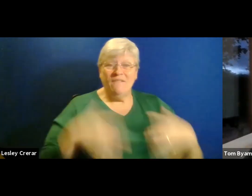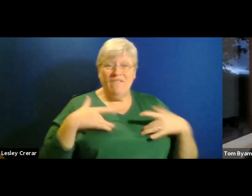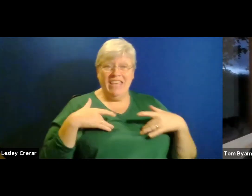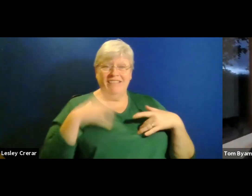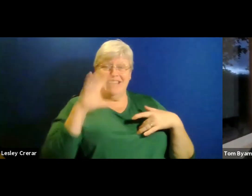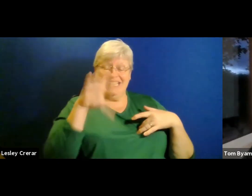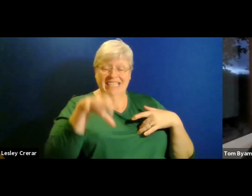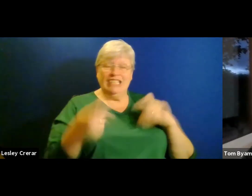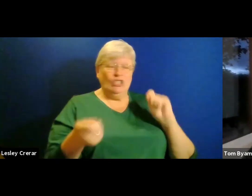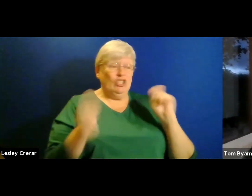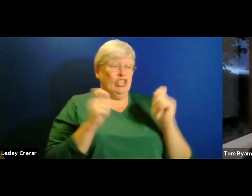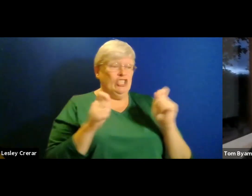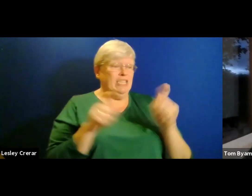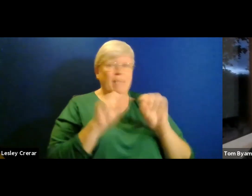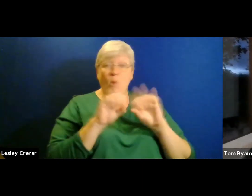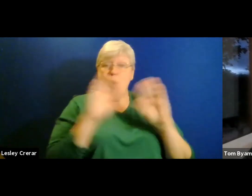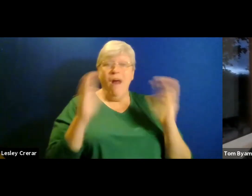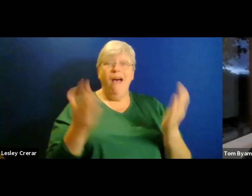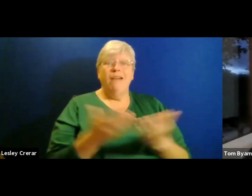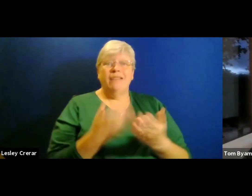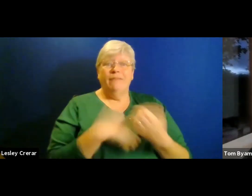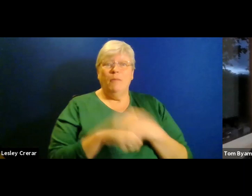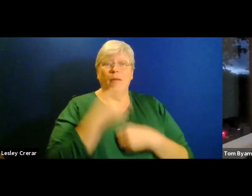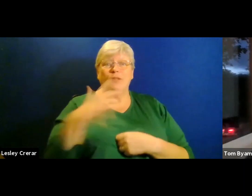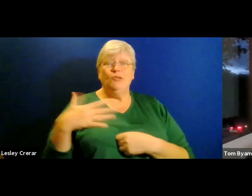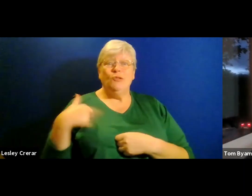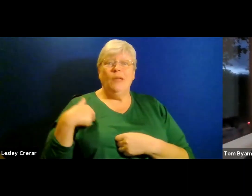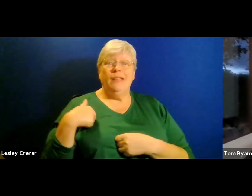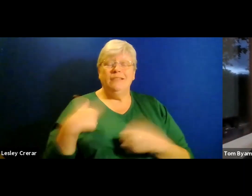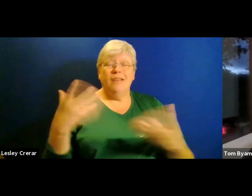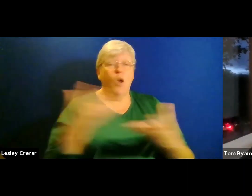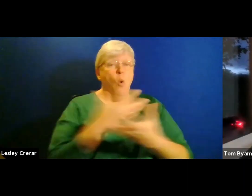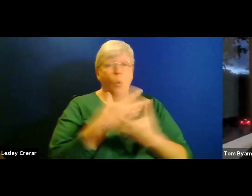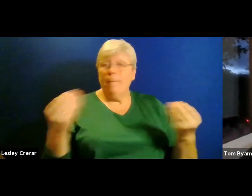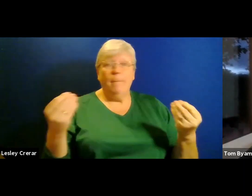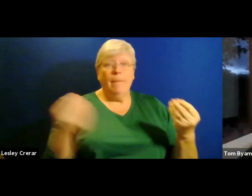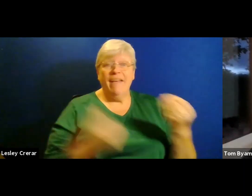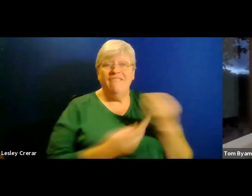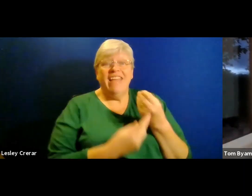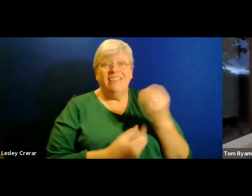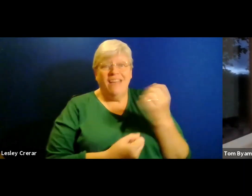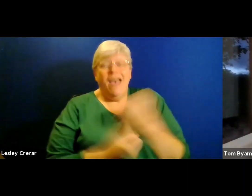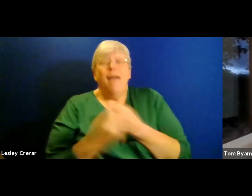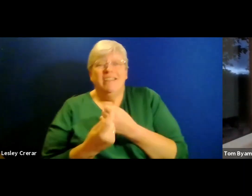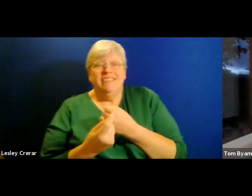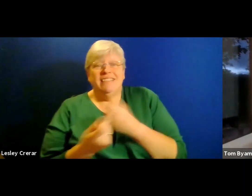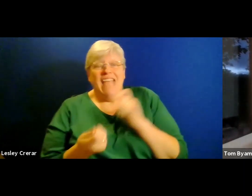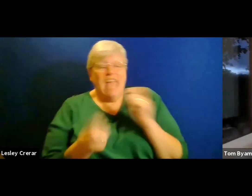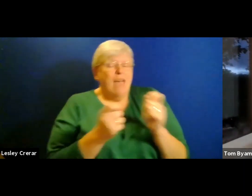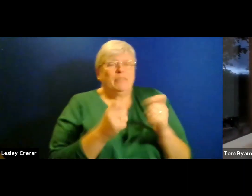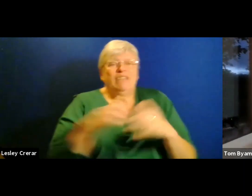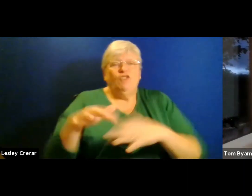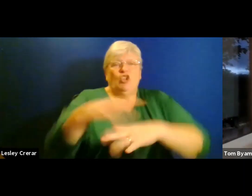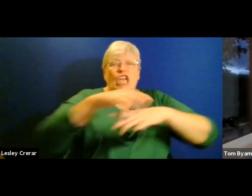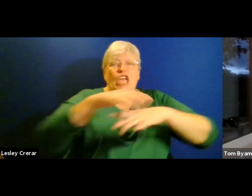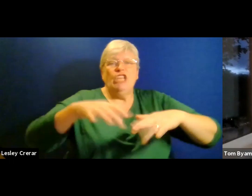changing, the world is. We all have to get used to it. When a mass extinction event occurs, adaptive radiation ensures